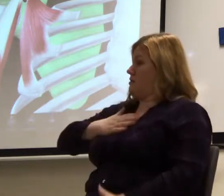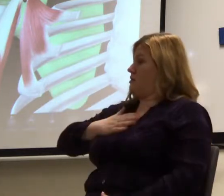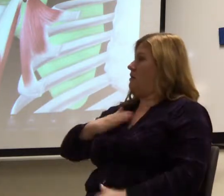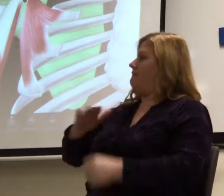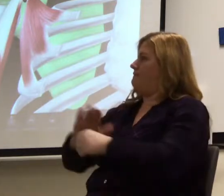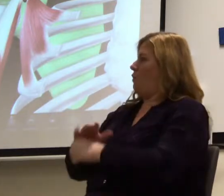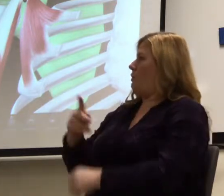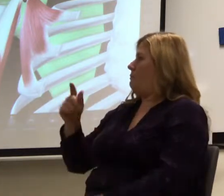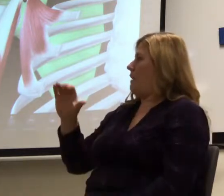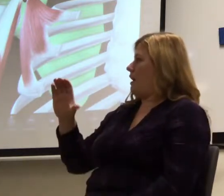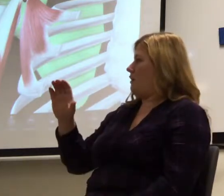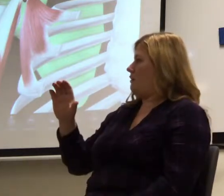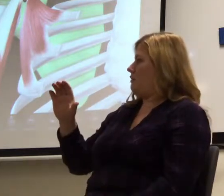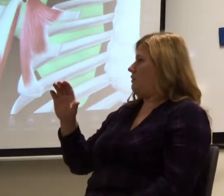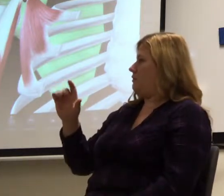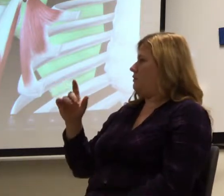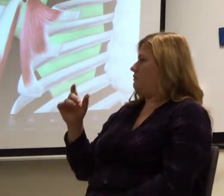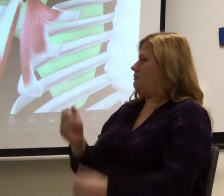Okay, exit that.